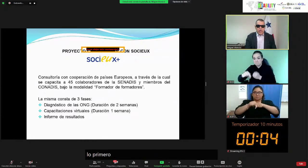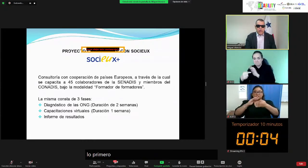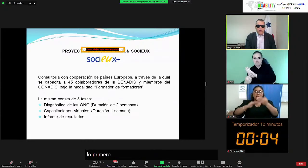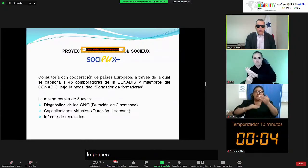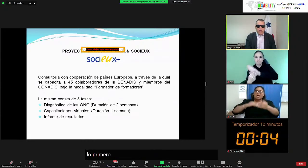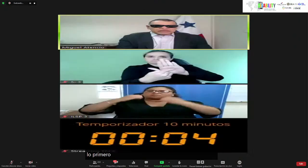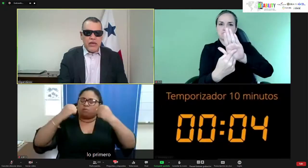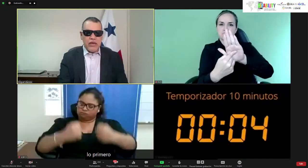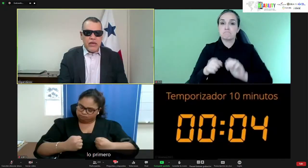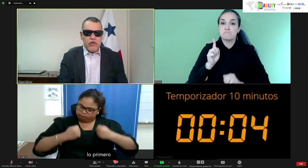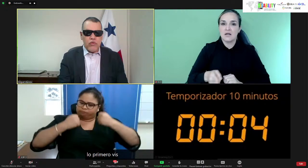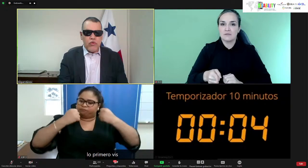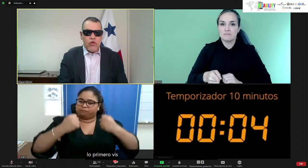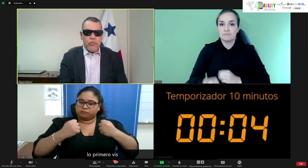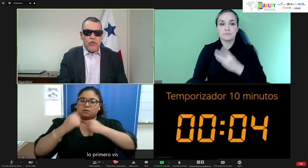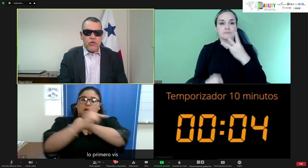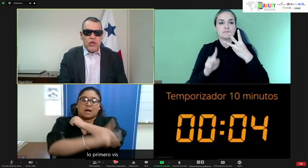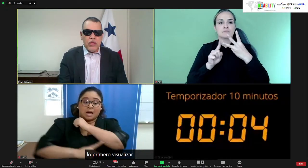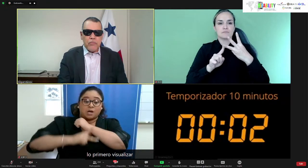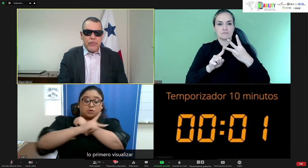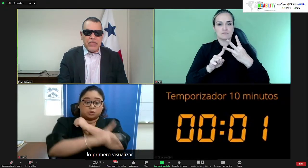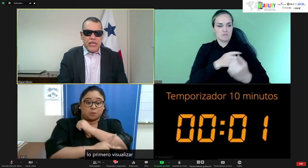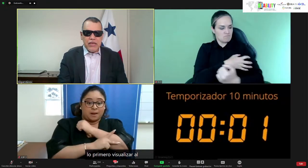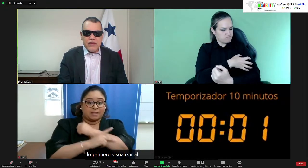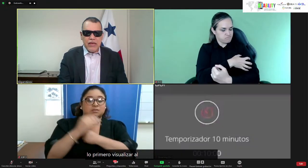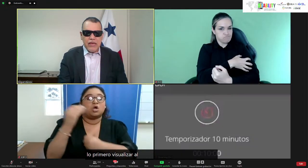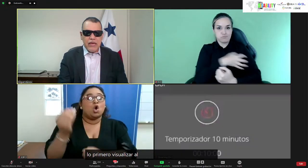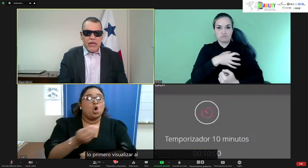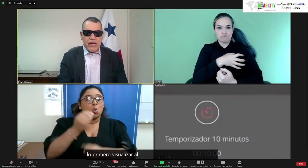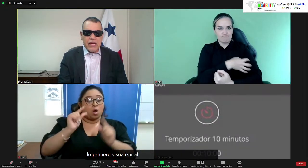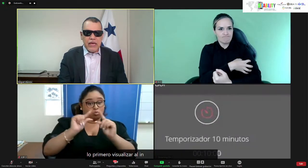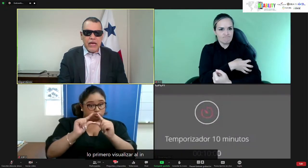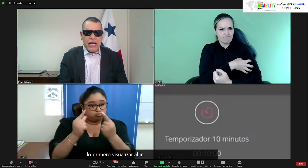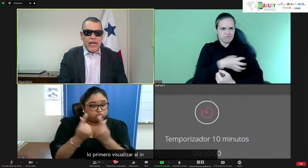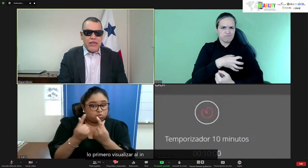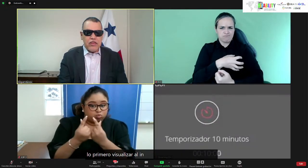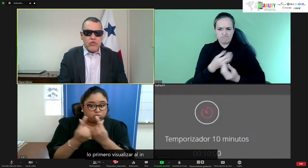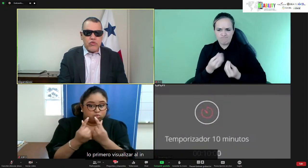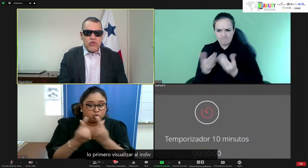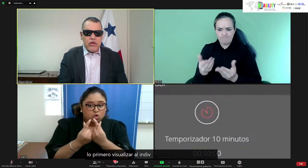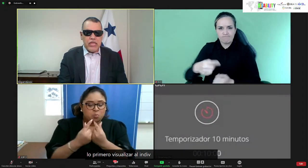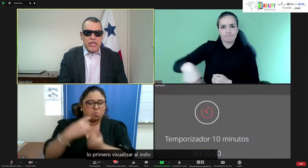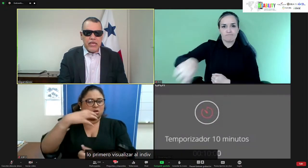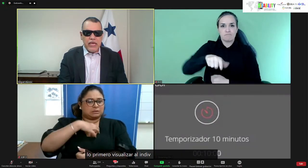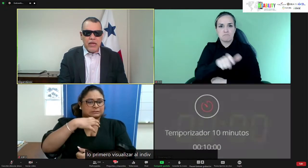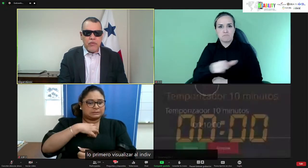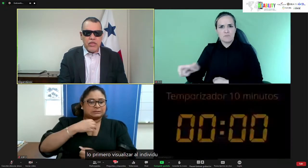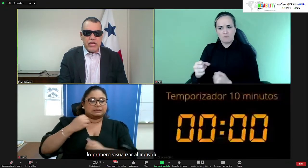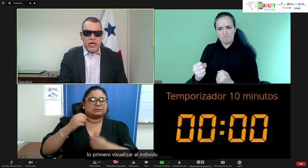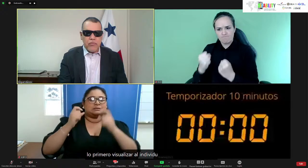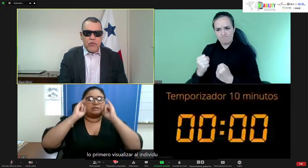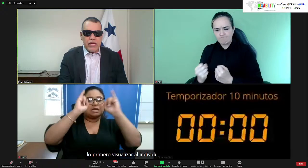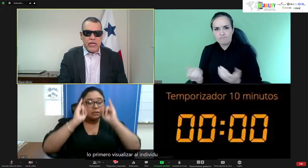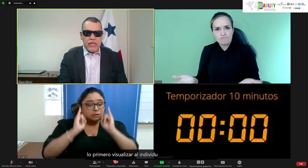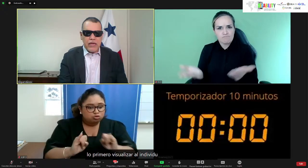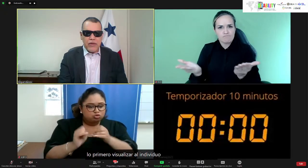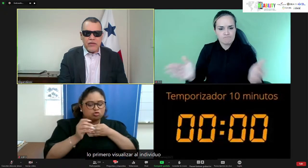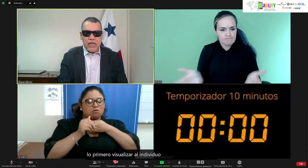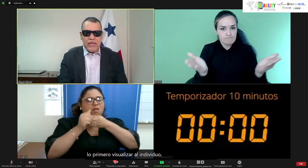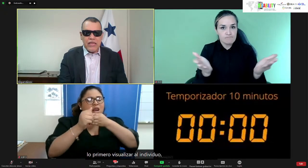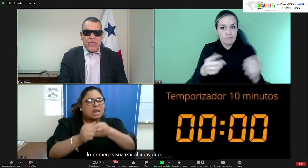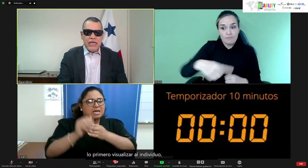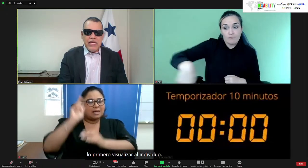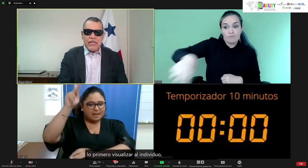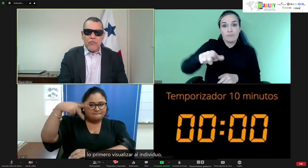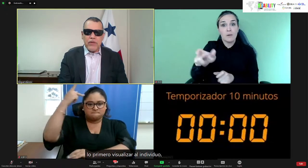empower and we see this when these groups in our country belong to the institution